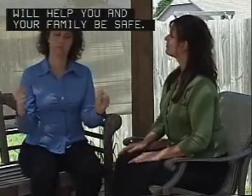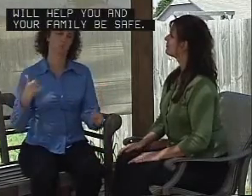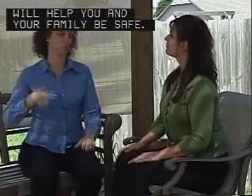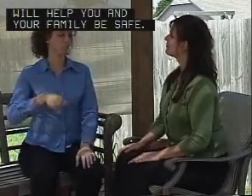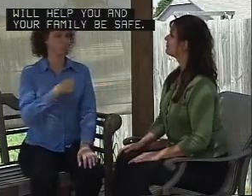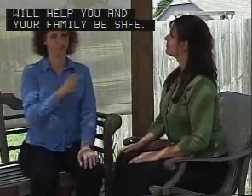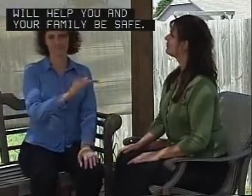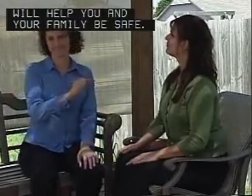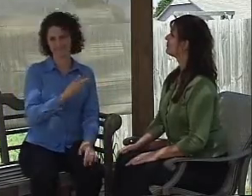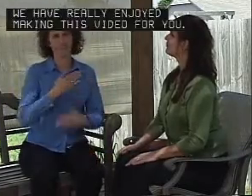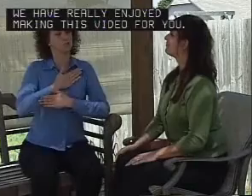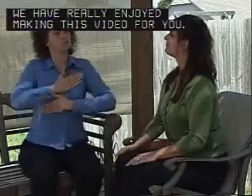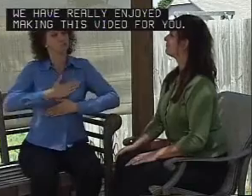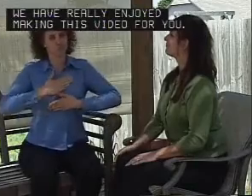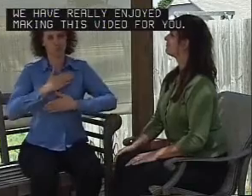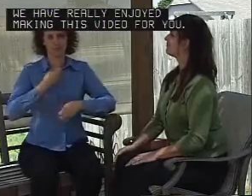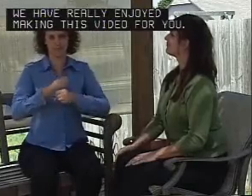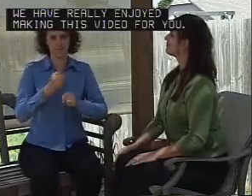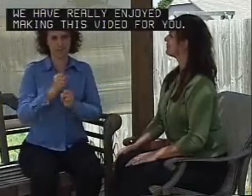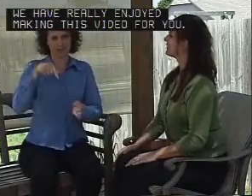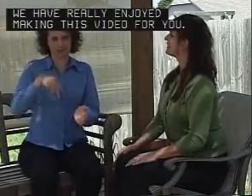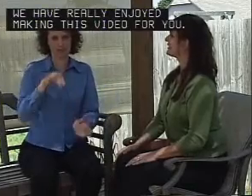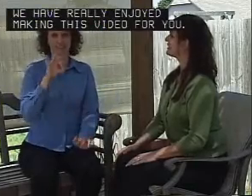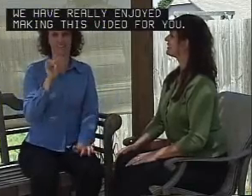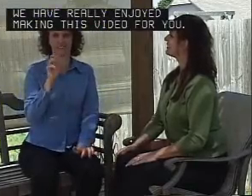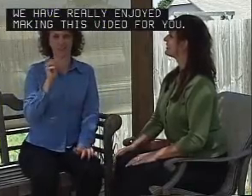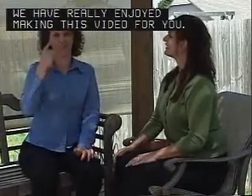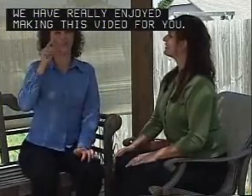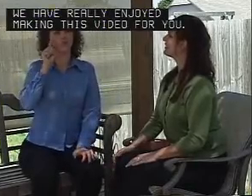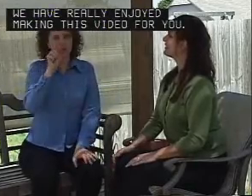safe. We've really enjoyed making this video for you.